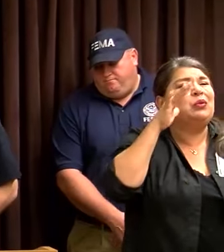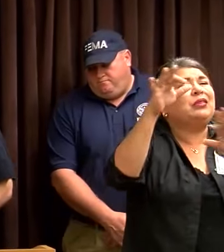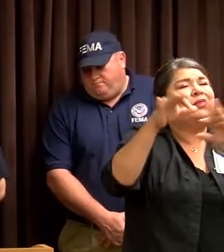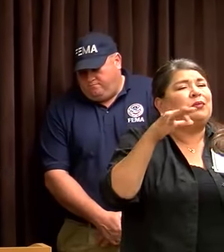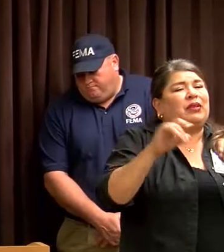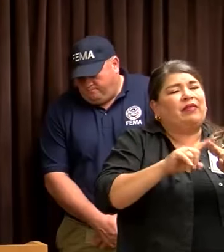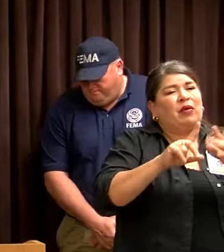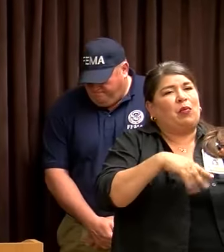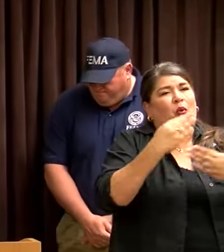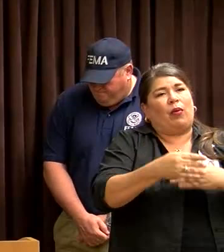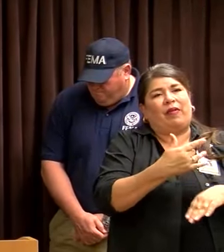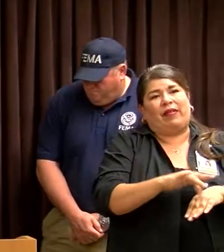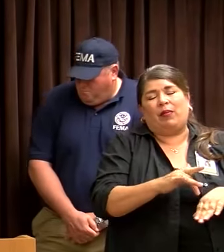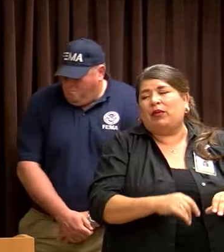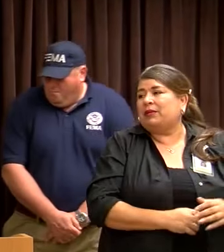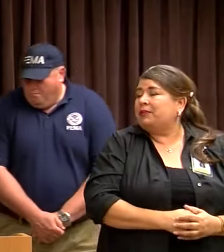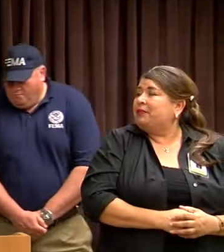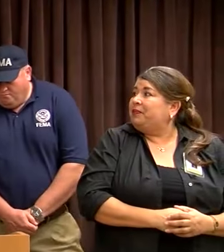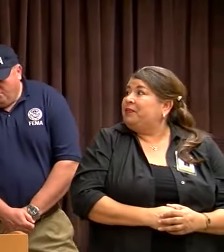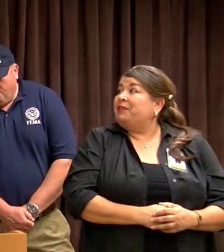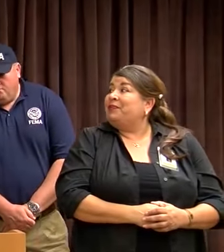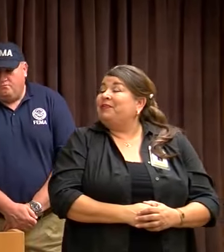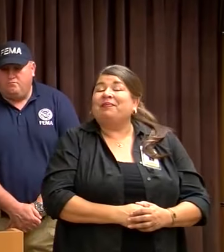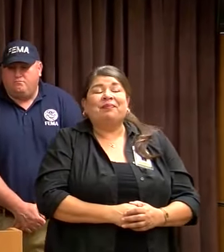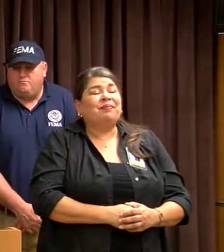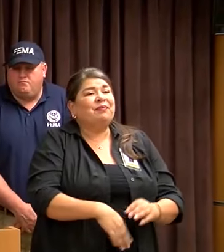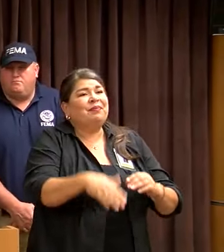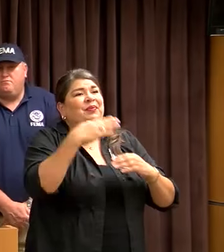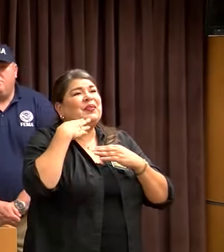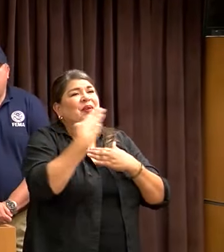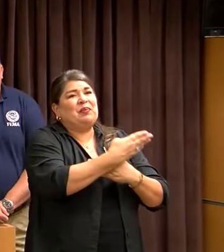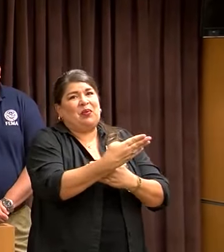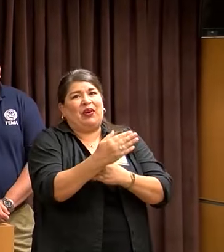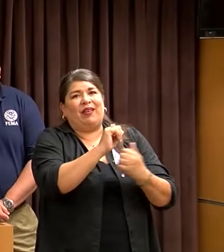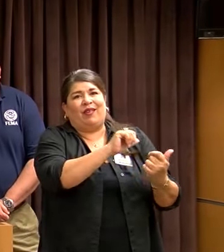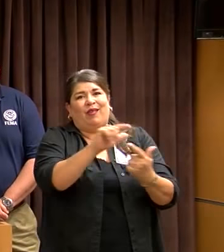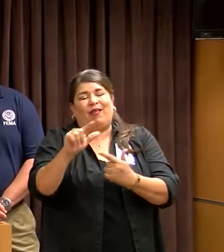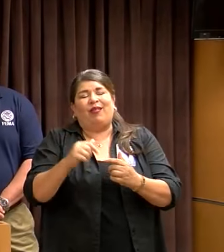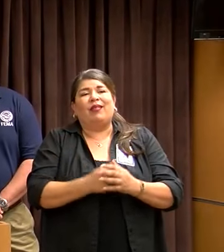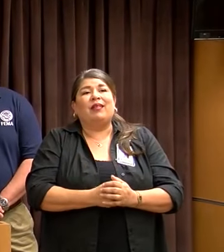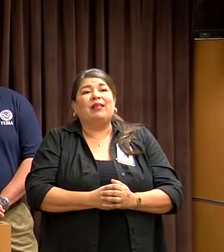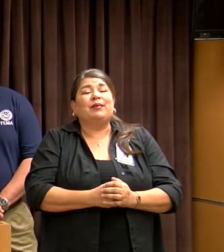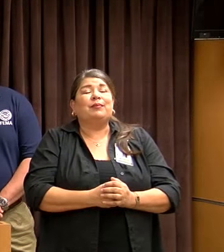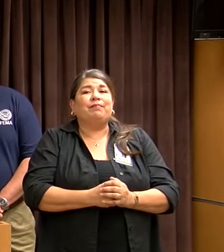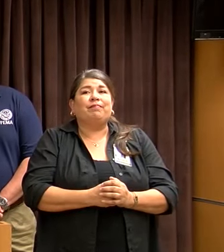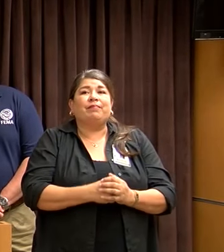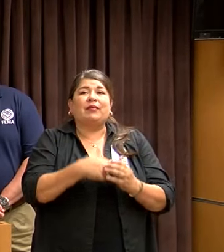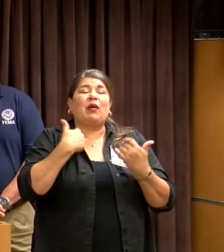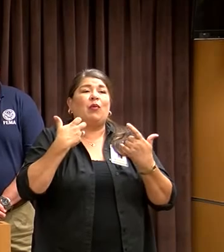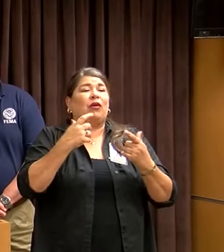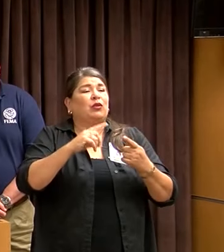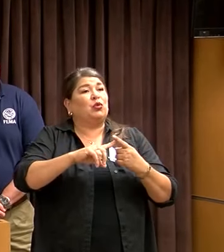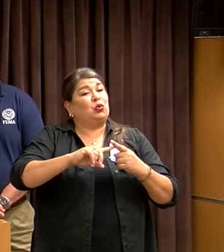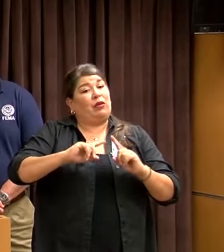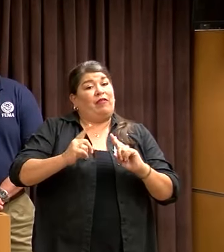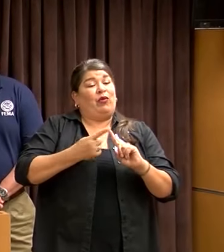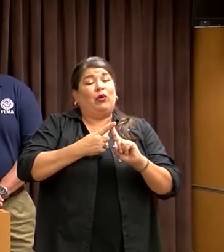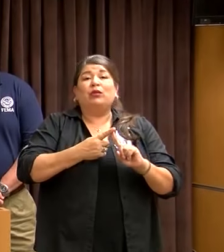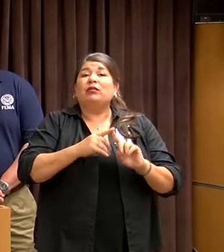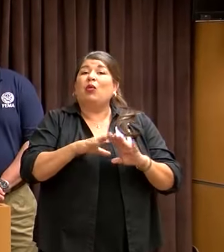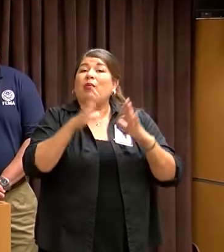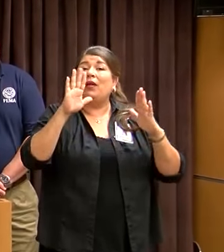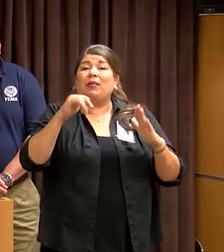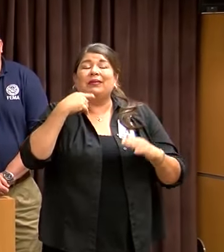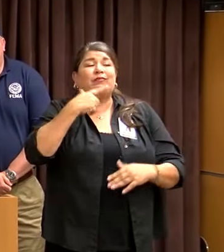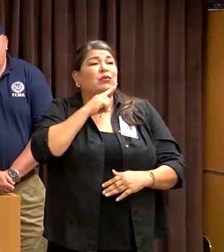Thank you. Well, good morning, everyone. And if I may, first, on behalf of the federal family, extend our condolences